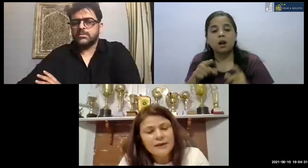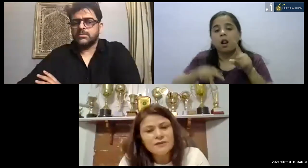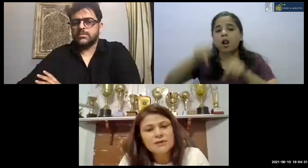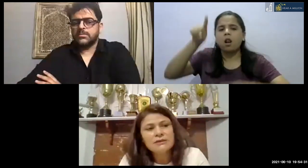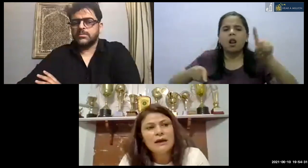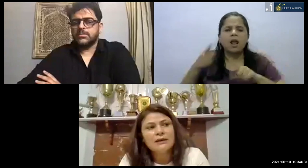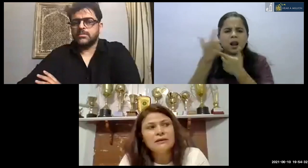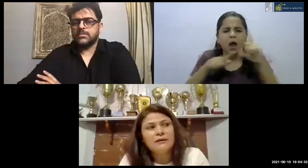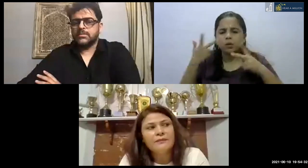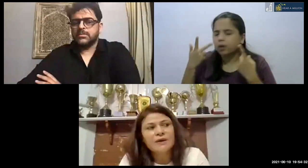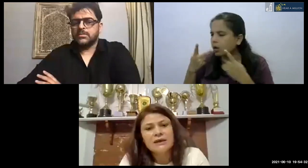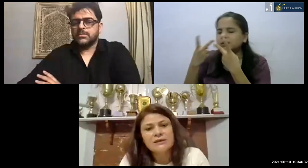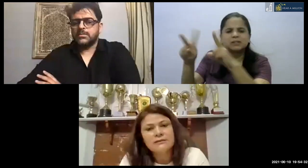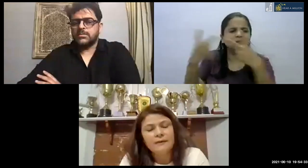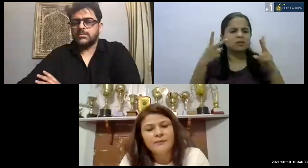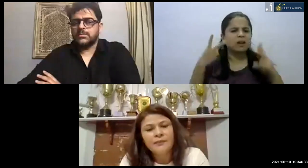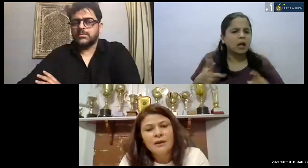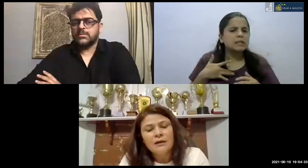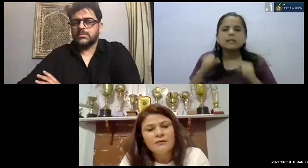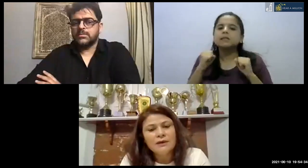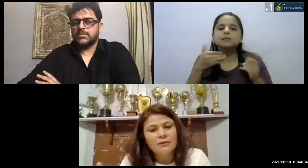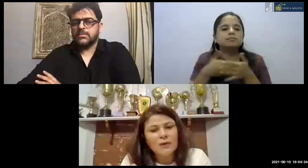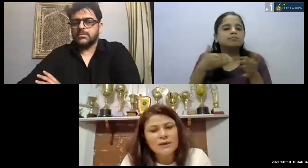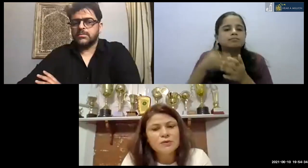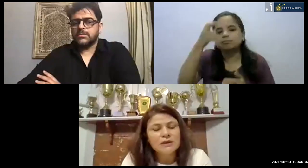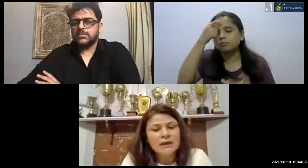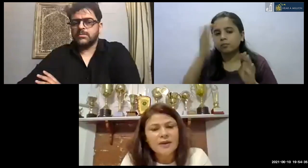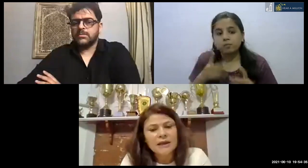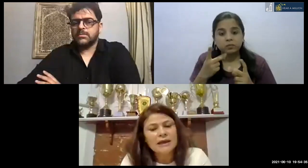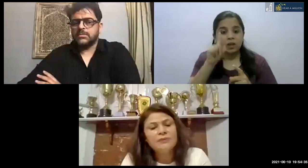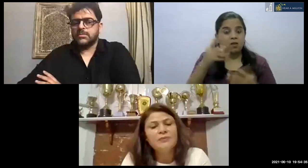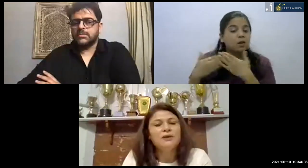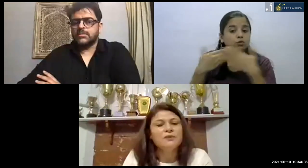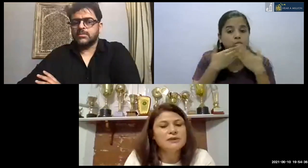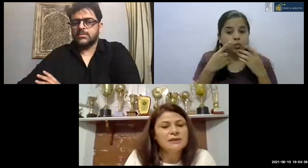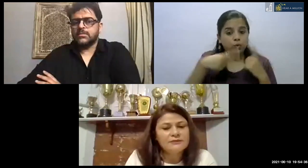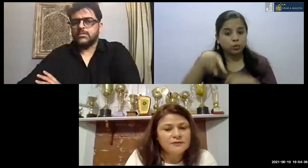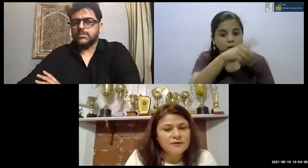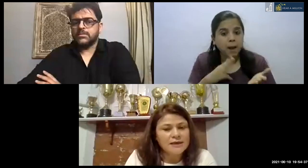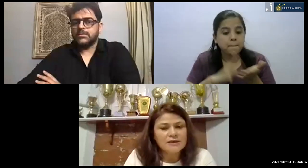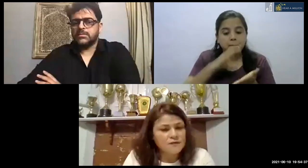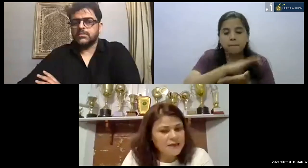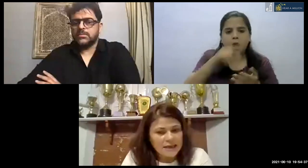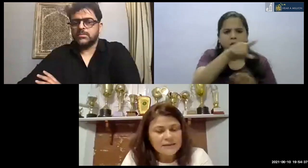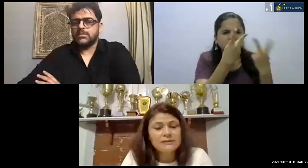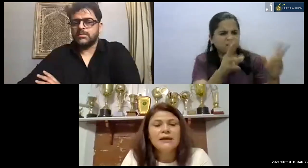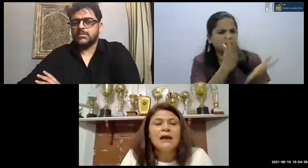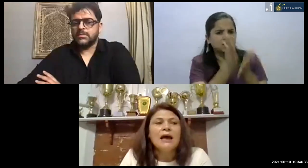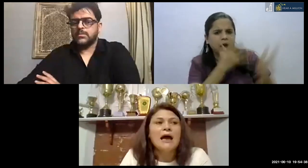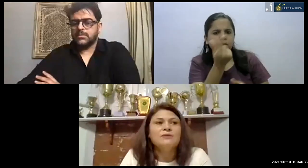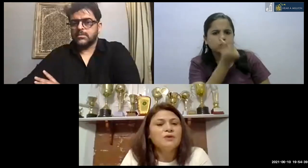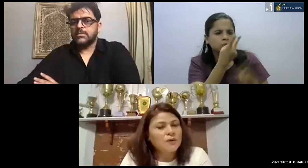of languages, and because even one school in Meghalaya may be using a different variety of